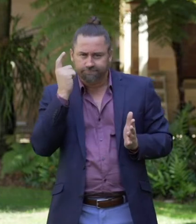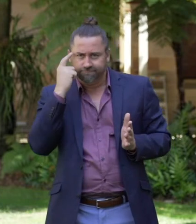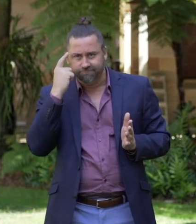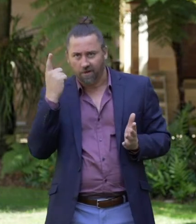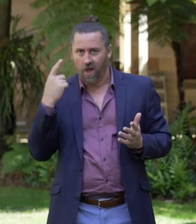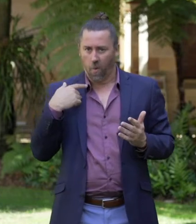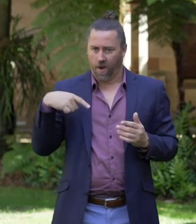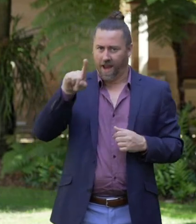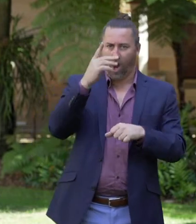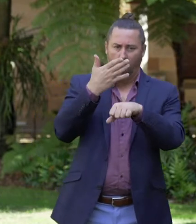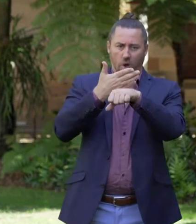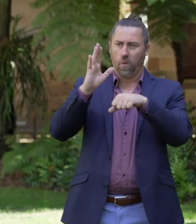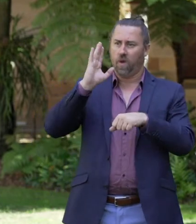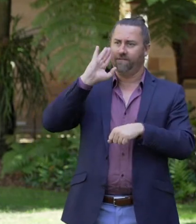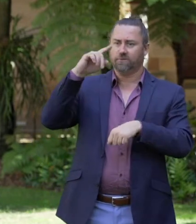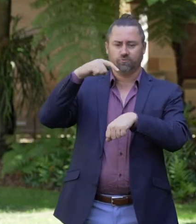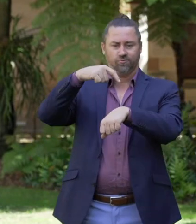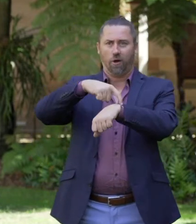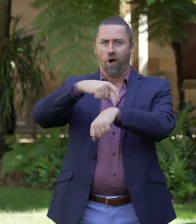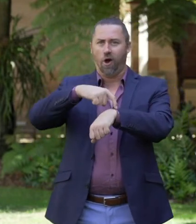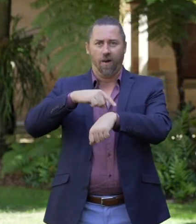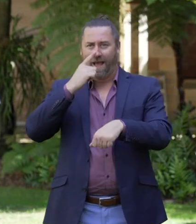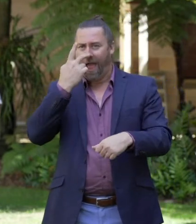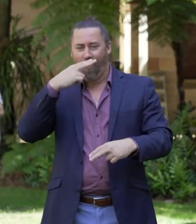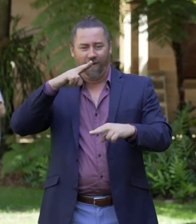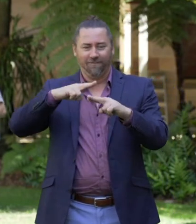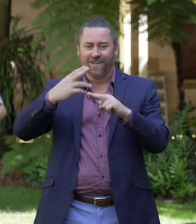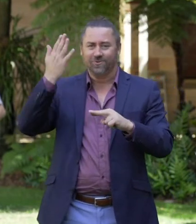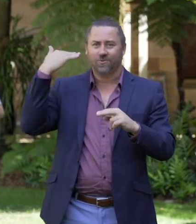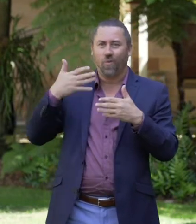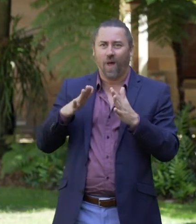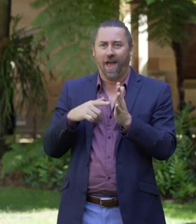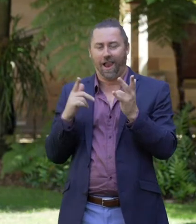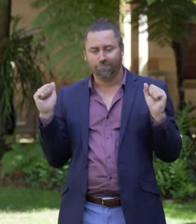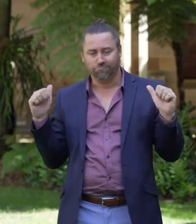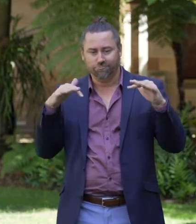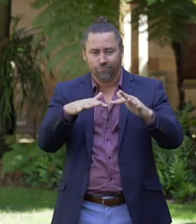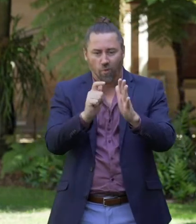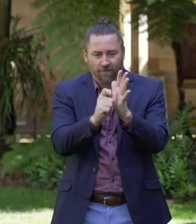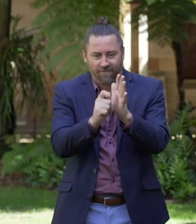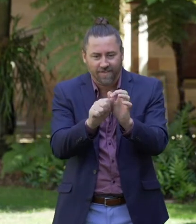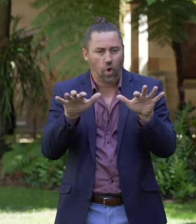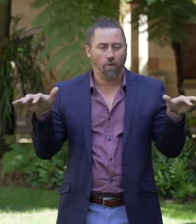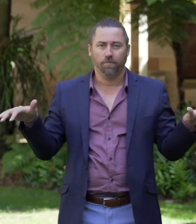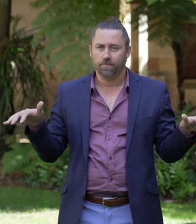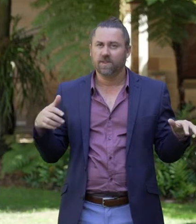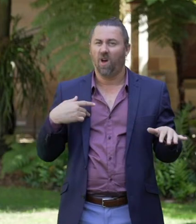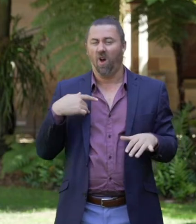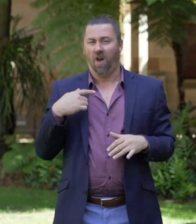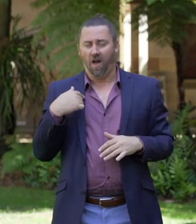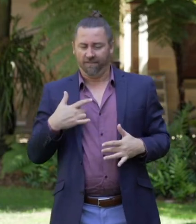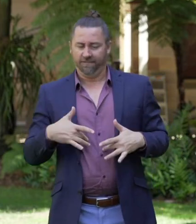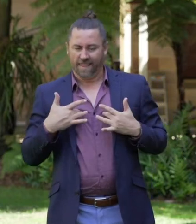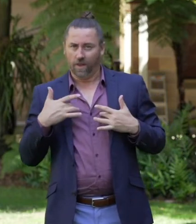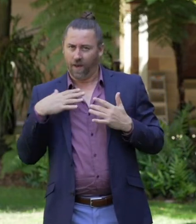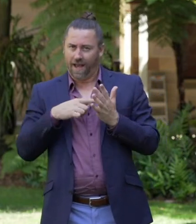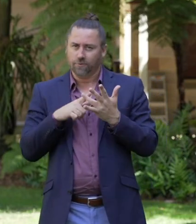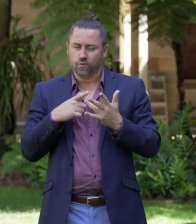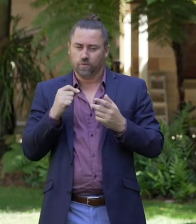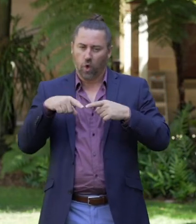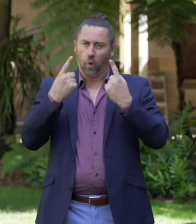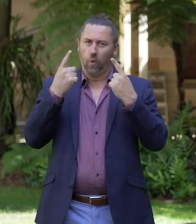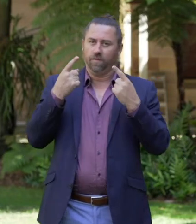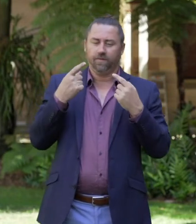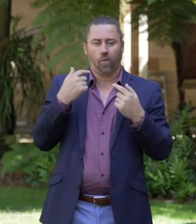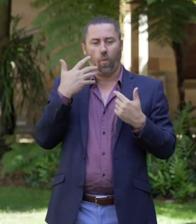21st century public sector in this state. I absolutely believe that Peter Coaldrake is the right person to lead